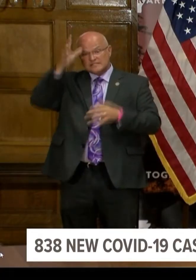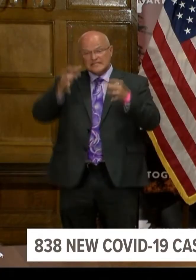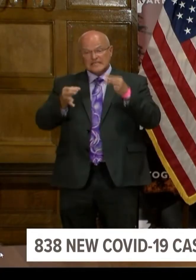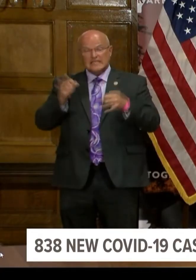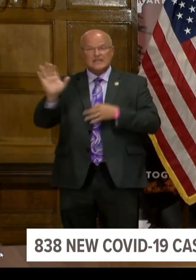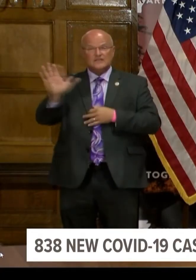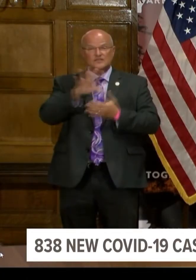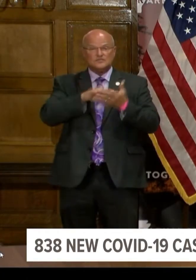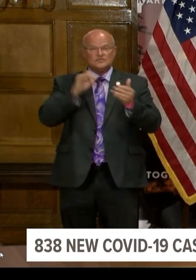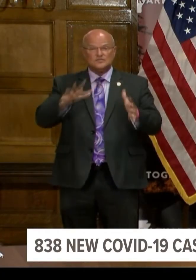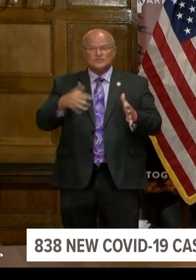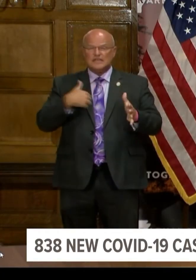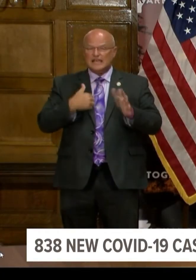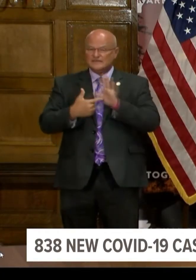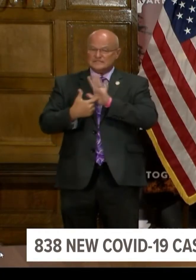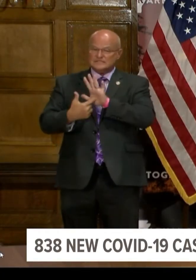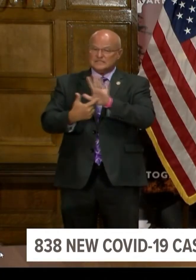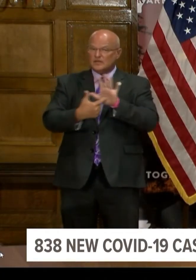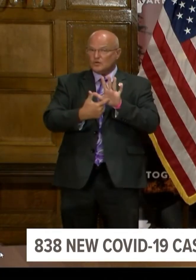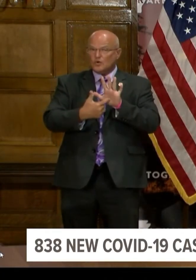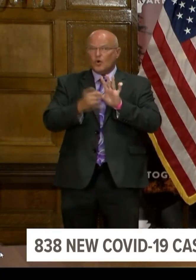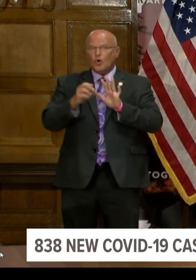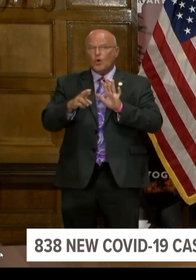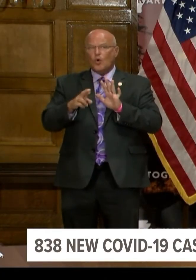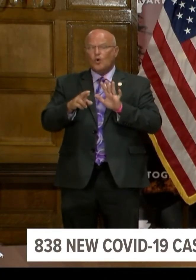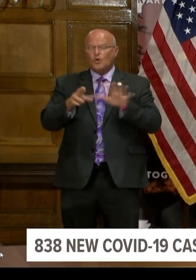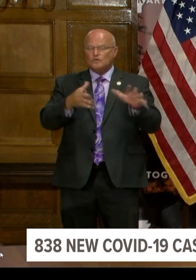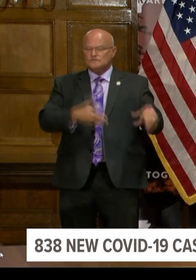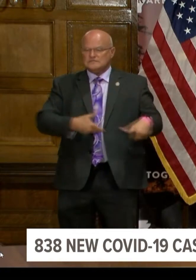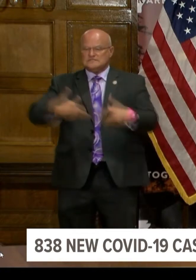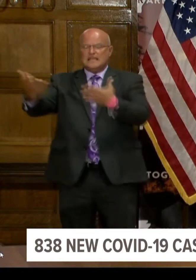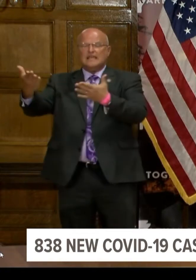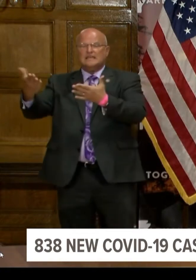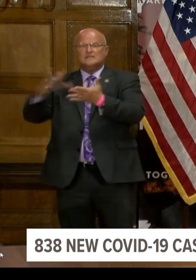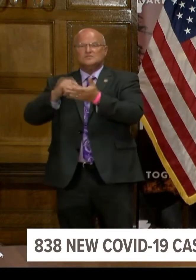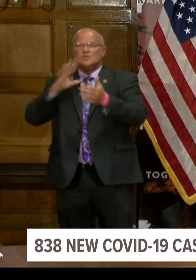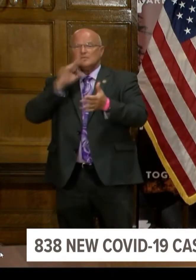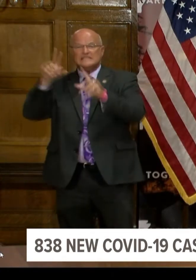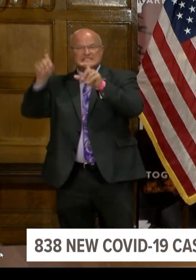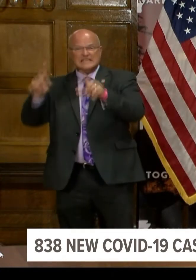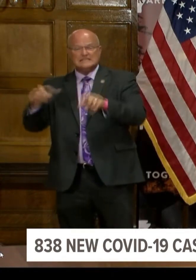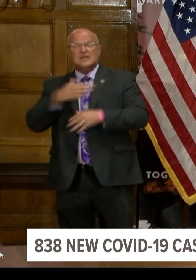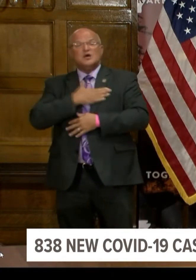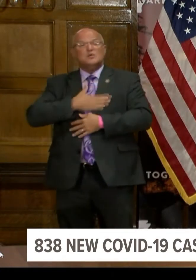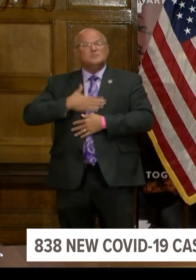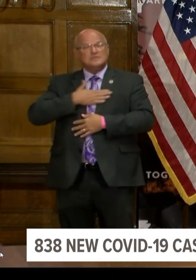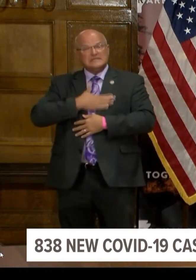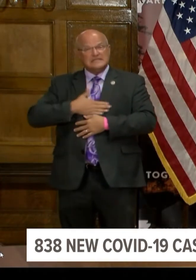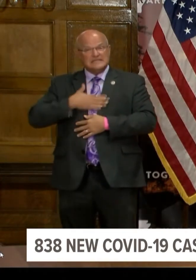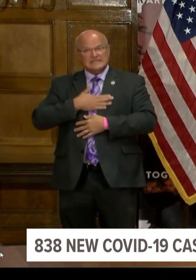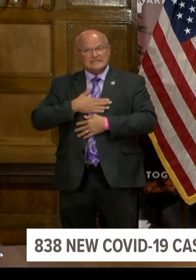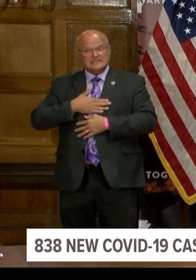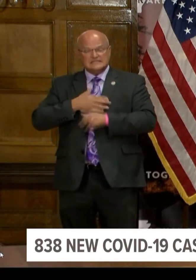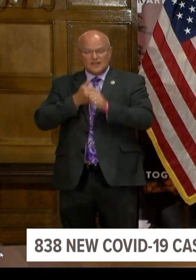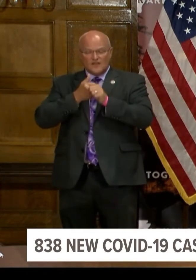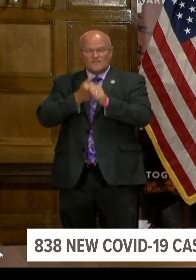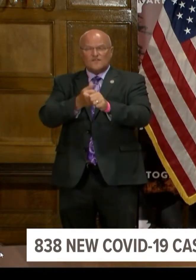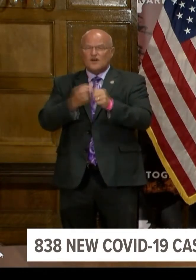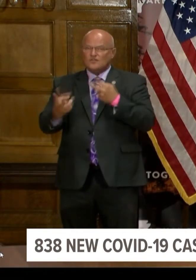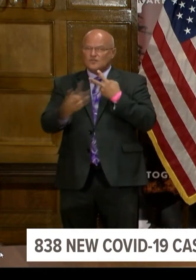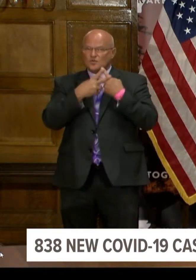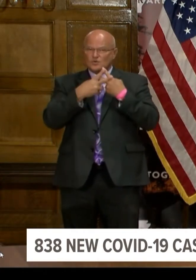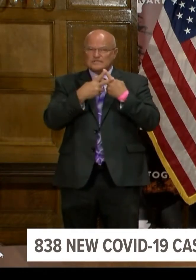student is having symptoms or if you have taken your student to be tested, please follow those